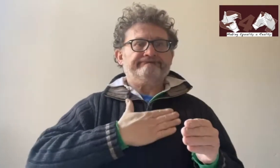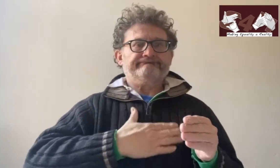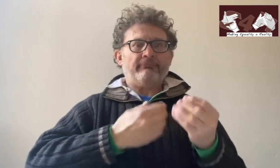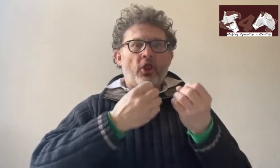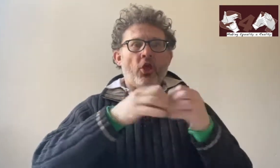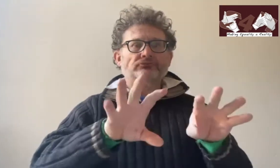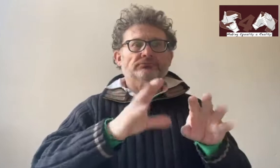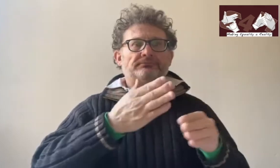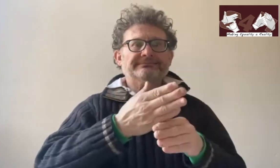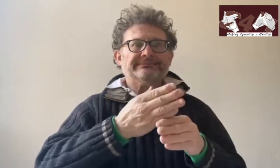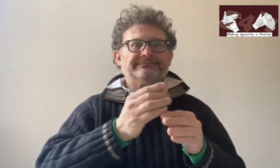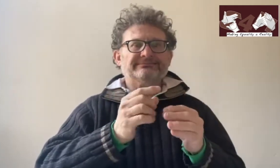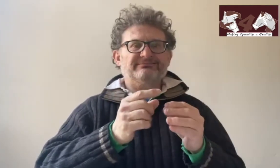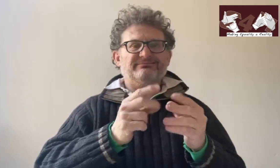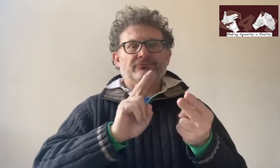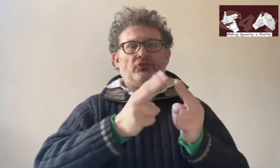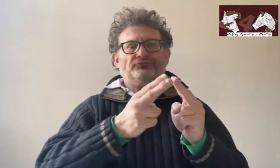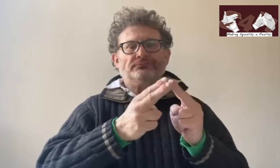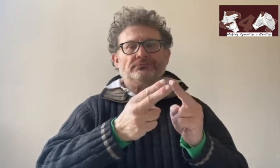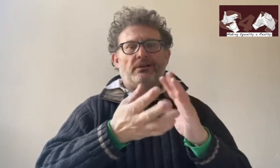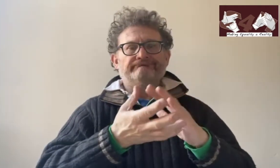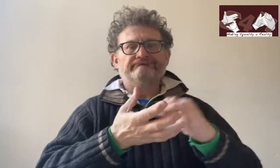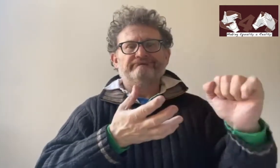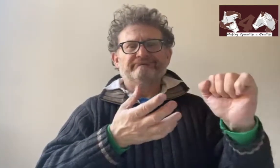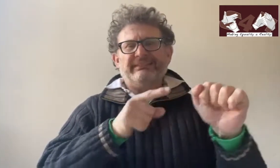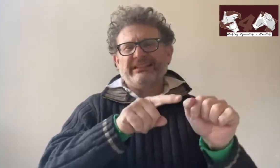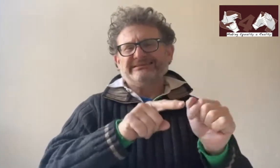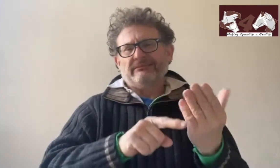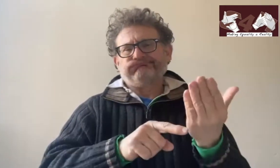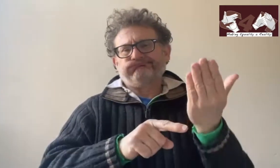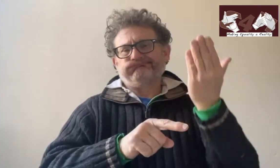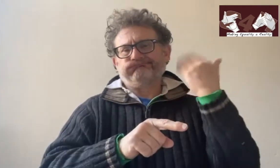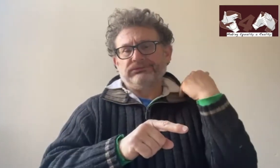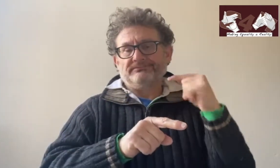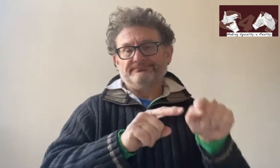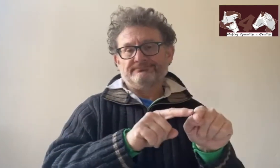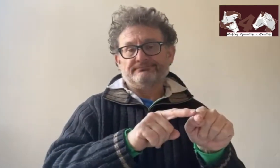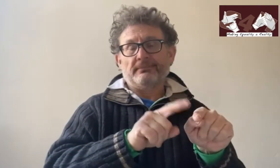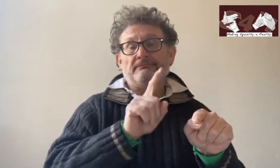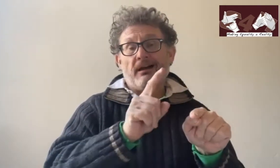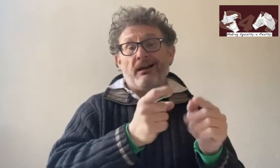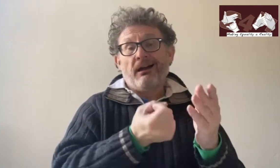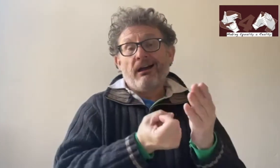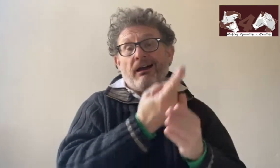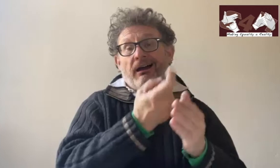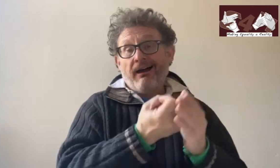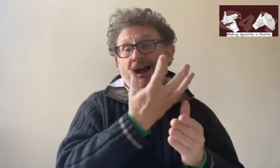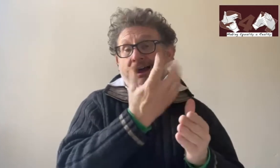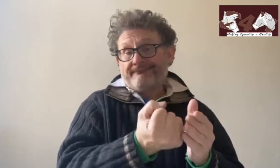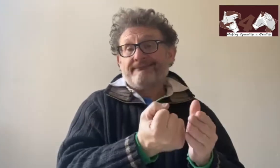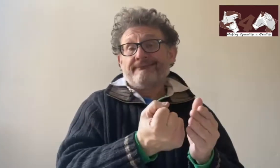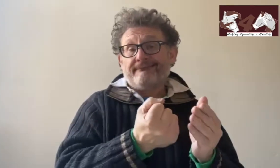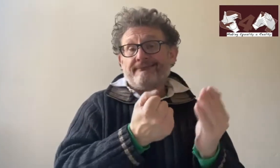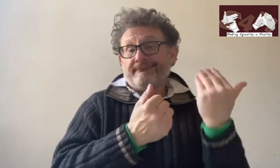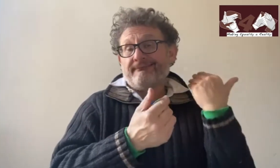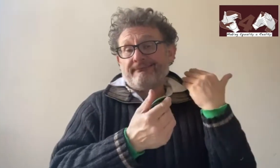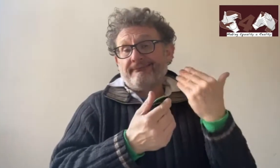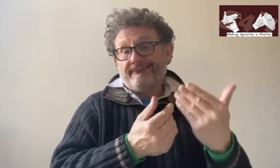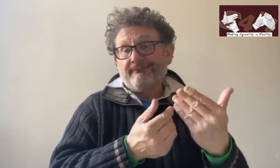in work who lost their business because an interpreter took that business away from them, that opportunity. And again,